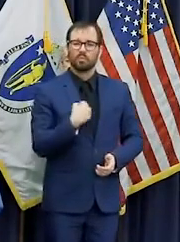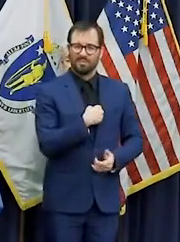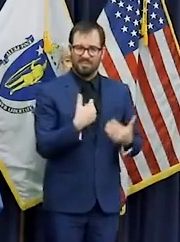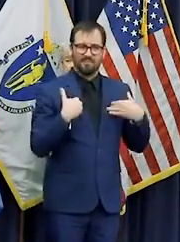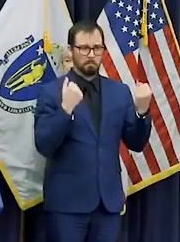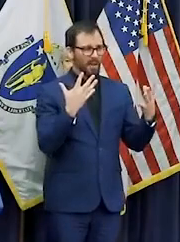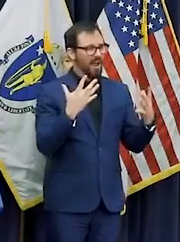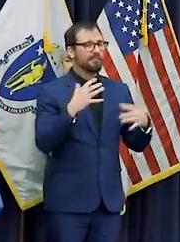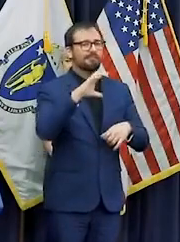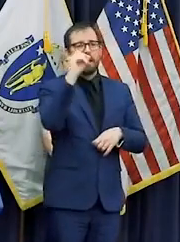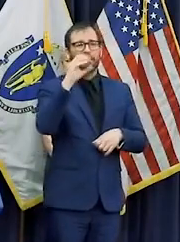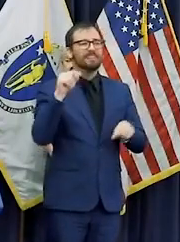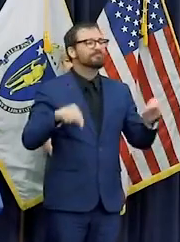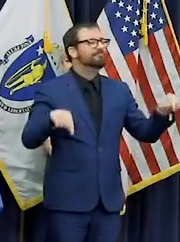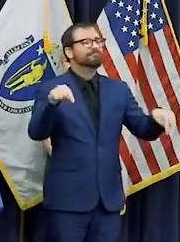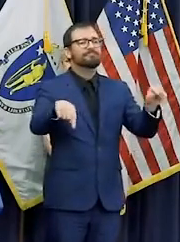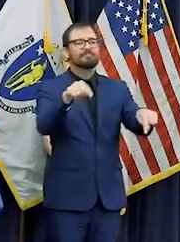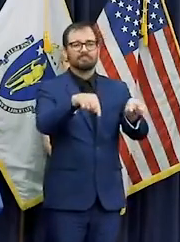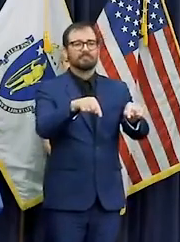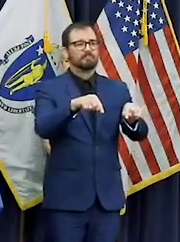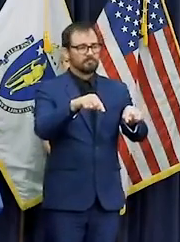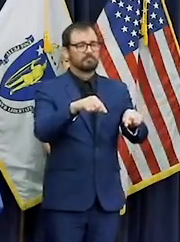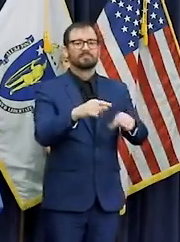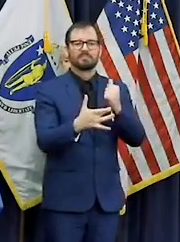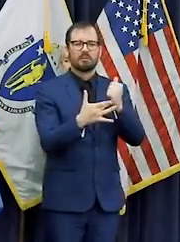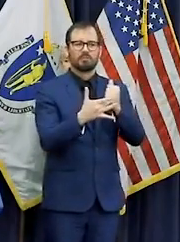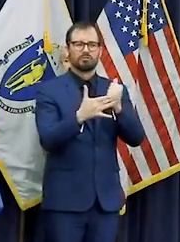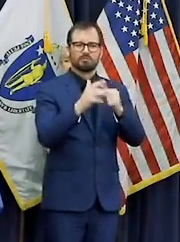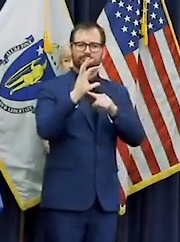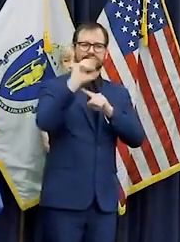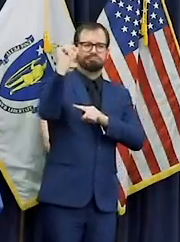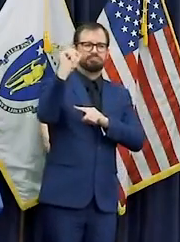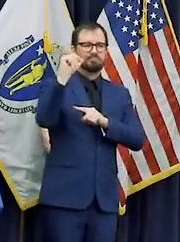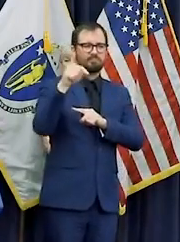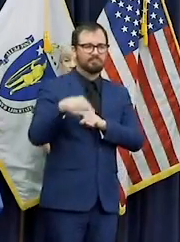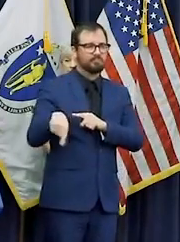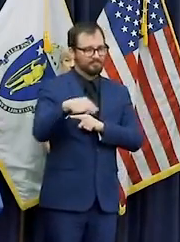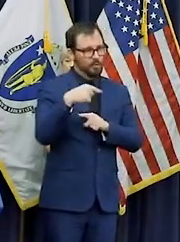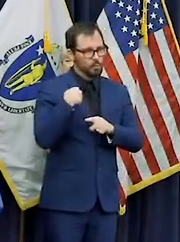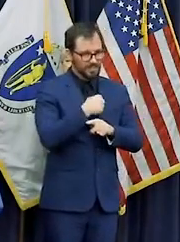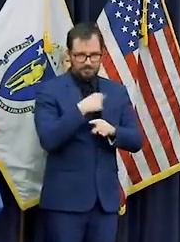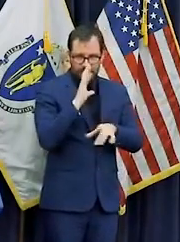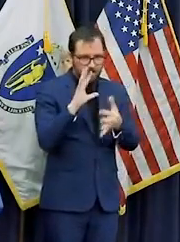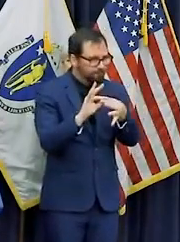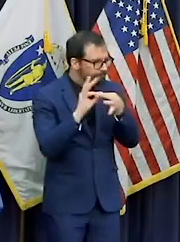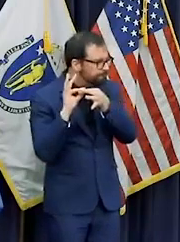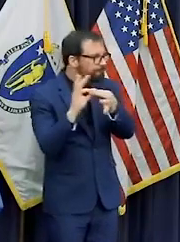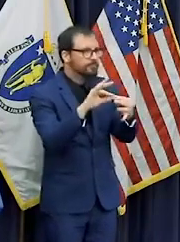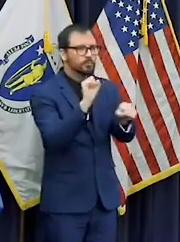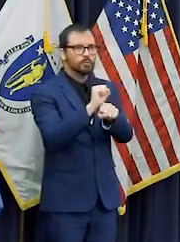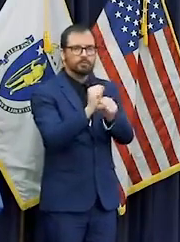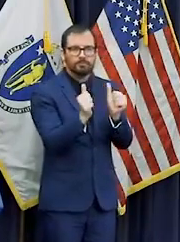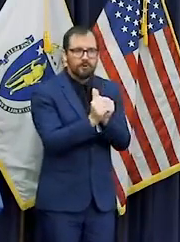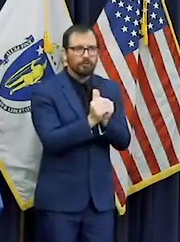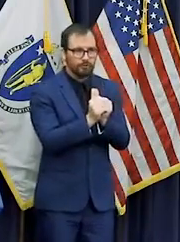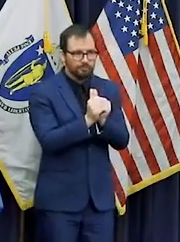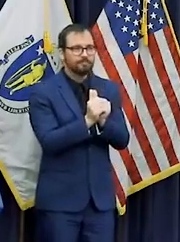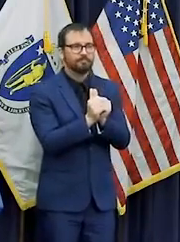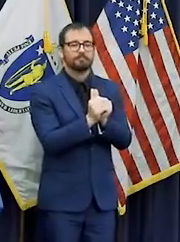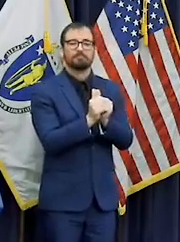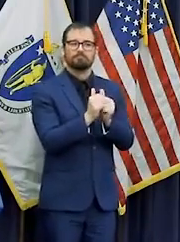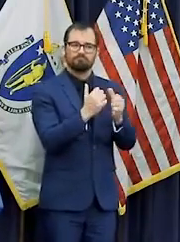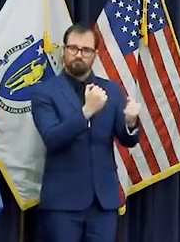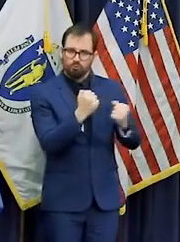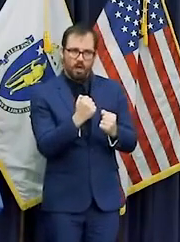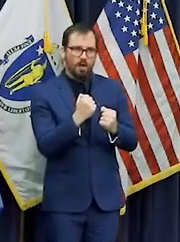the intelligence and the capabilities to make this work so we can come through this together and stronger.